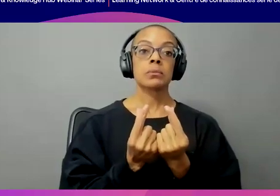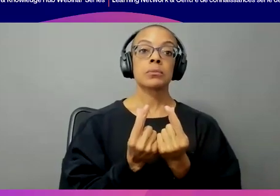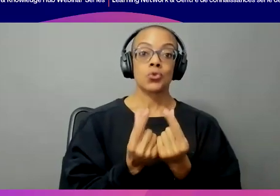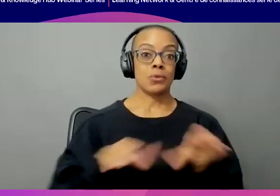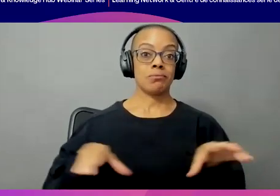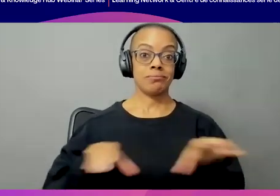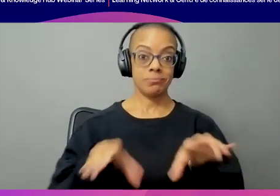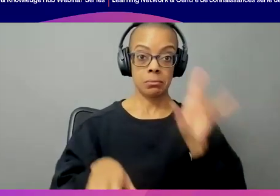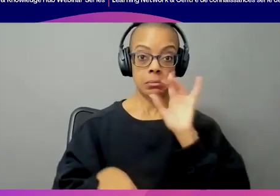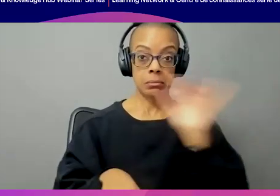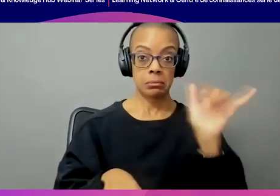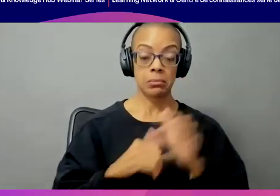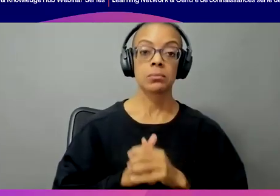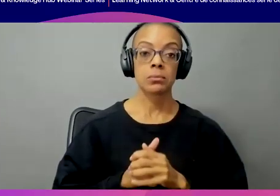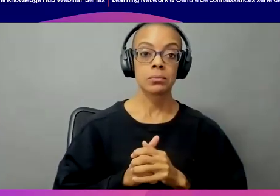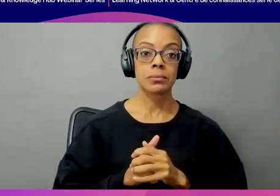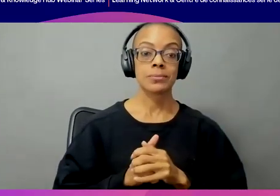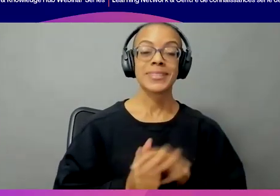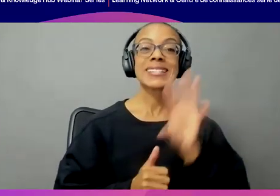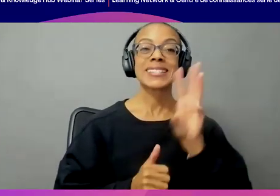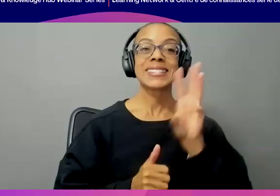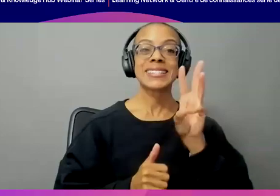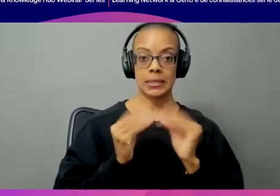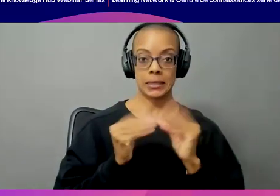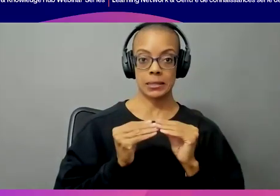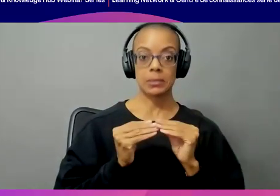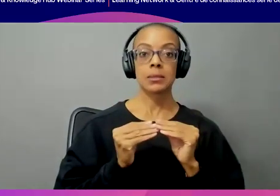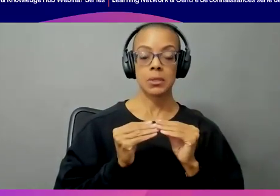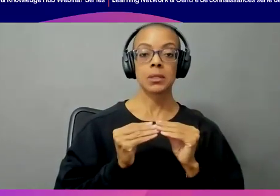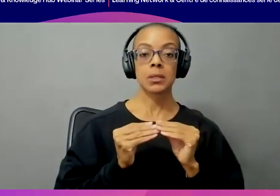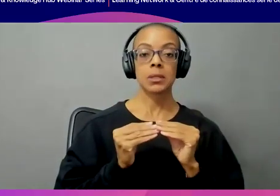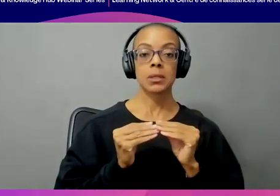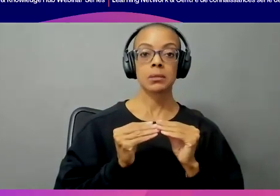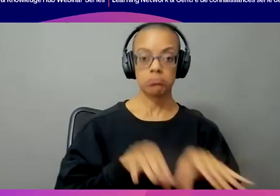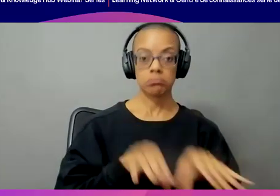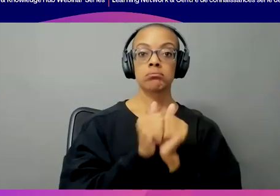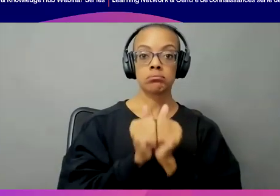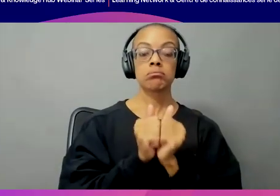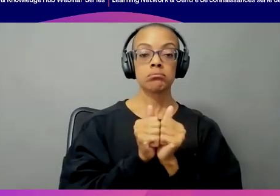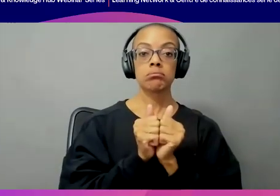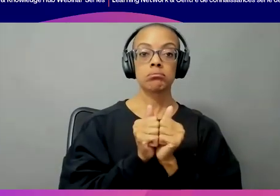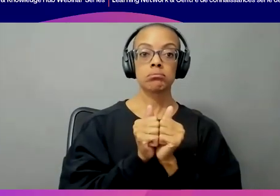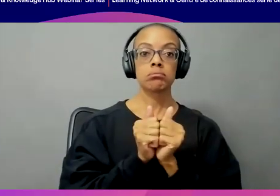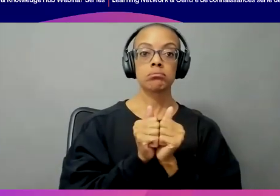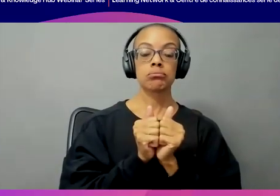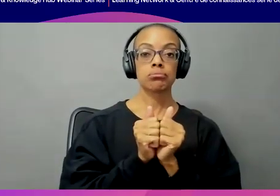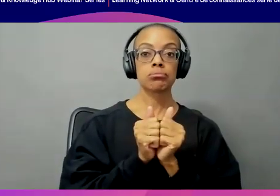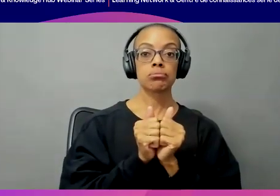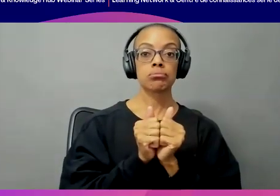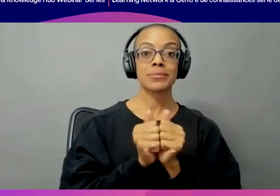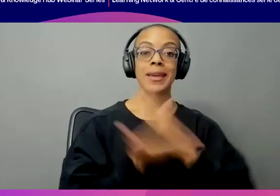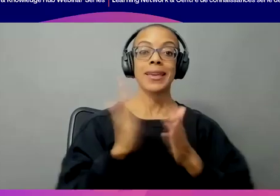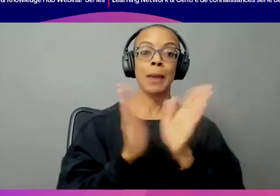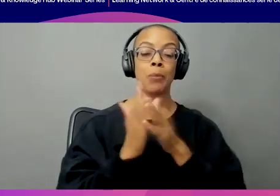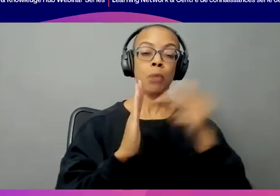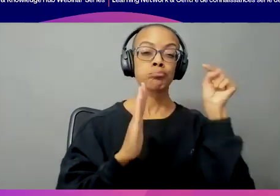practice is that there are 6 sessions that are held together. We have a fairly detailed, lengthy handbook that